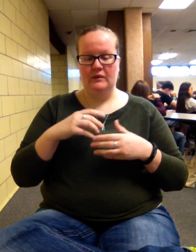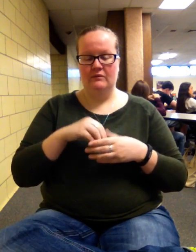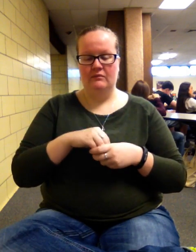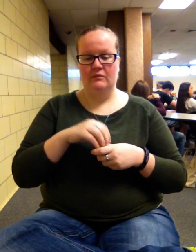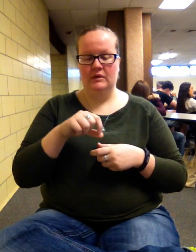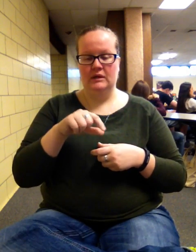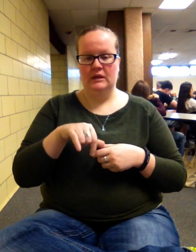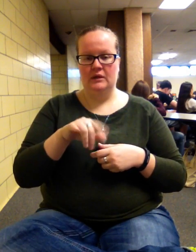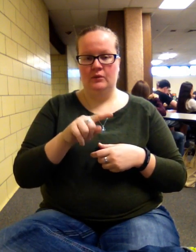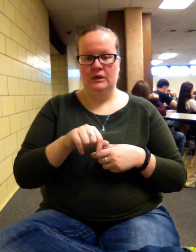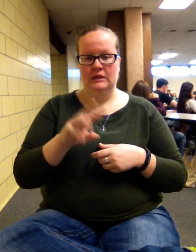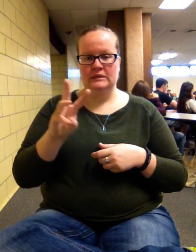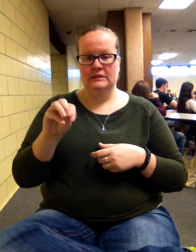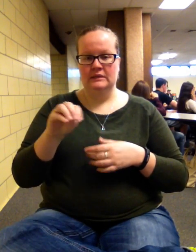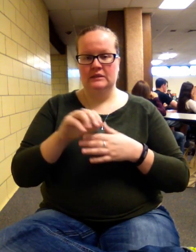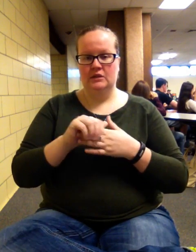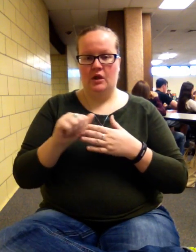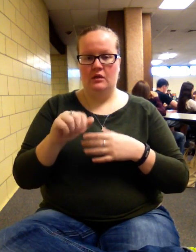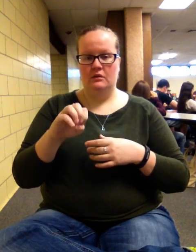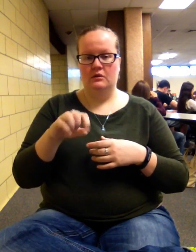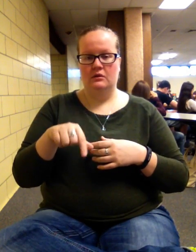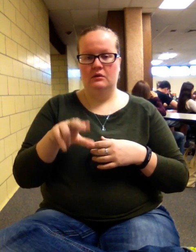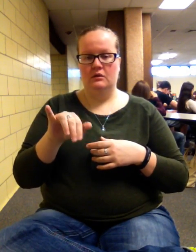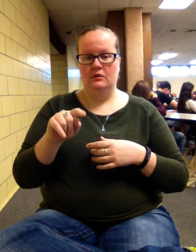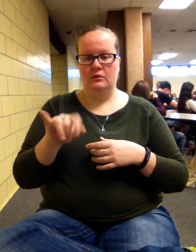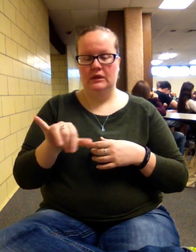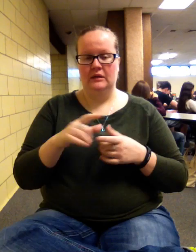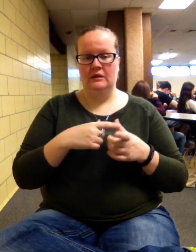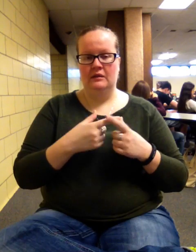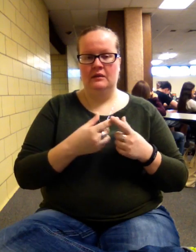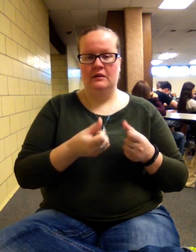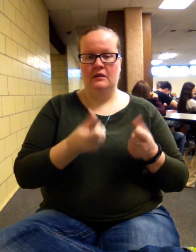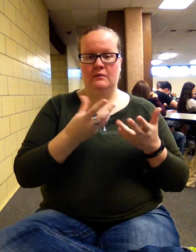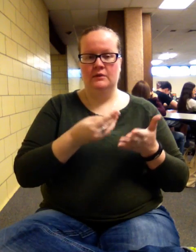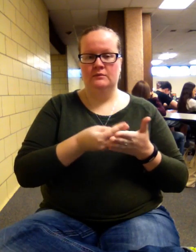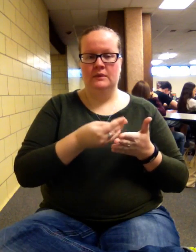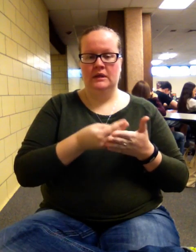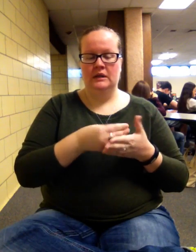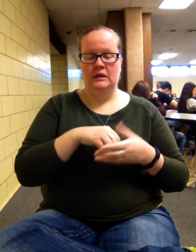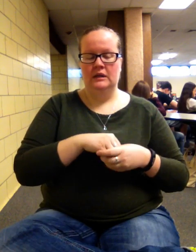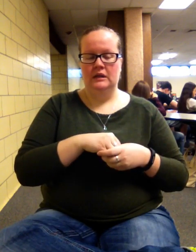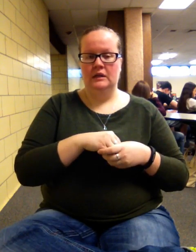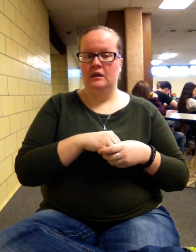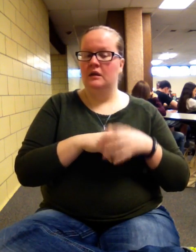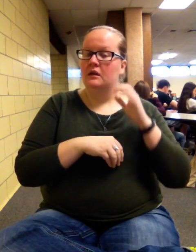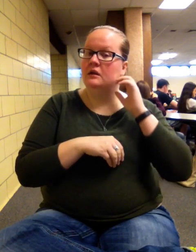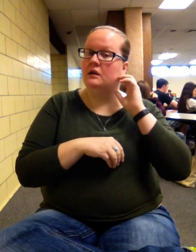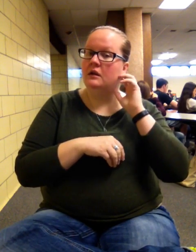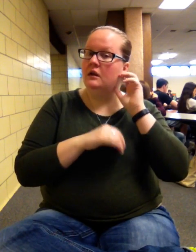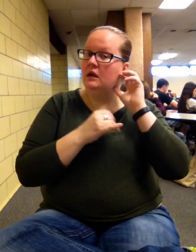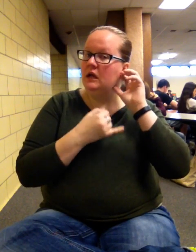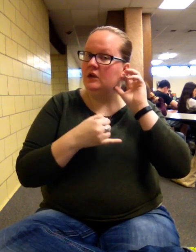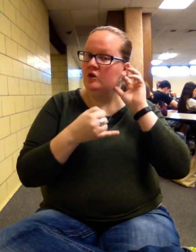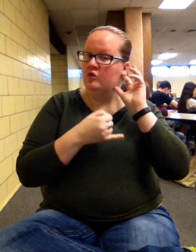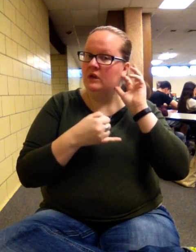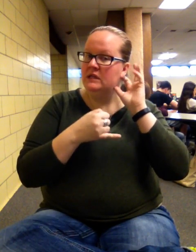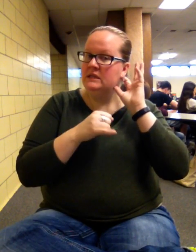$60 in equity. And then how many dollars do we have in interest-bearing debt plus